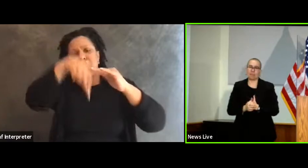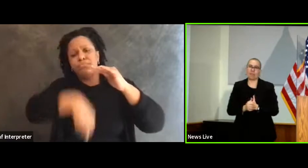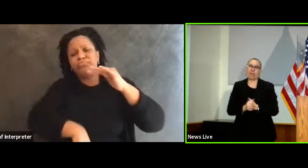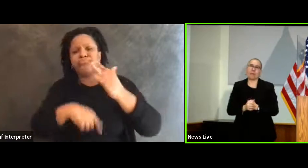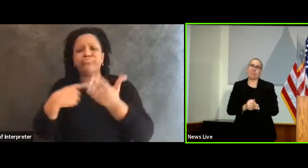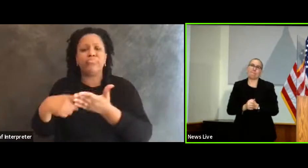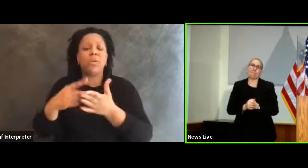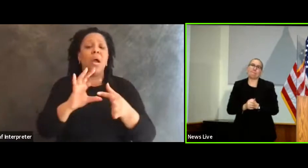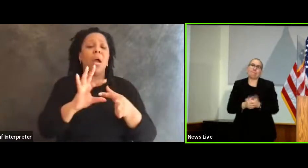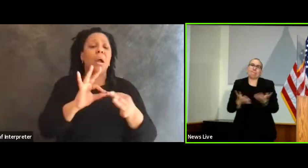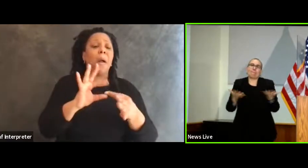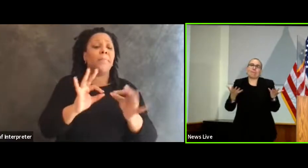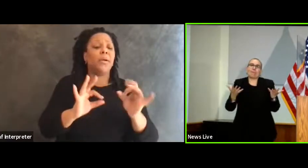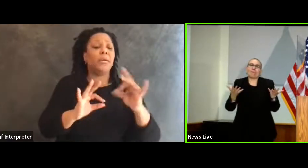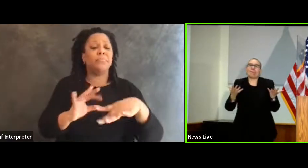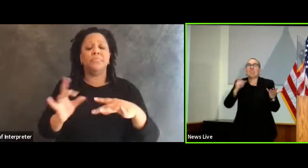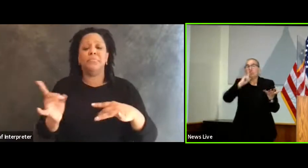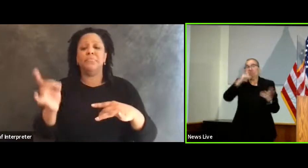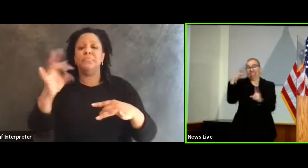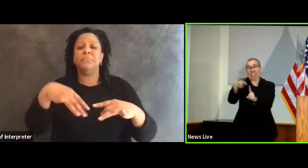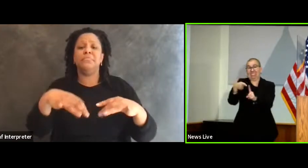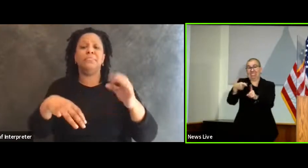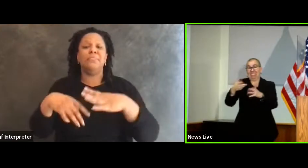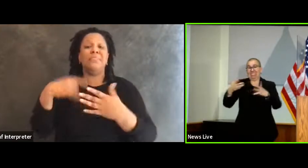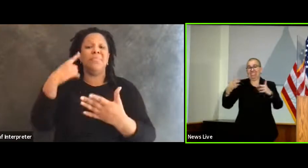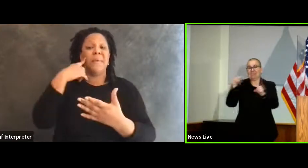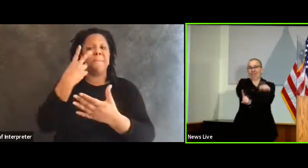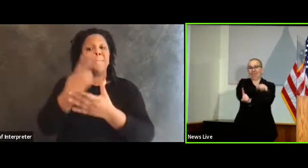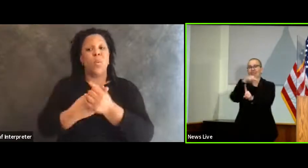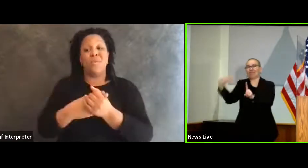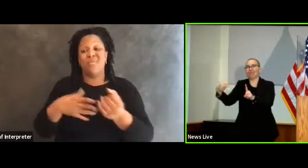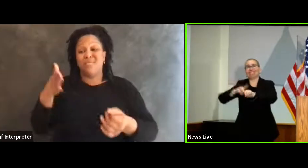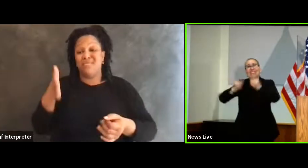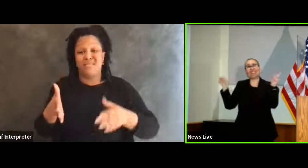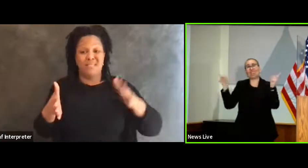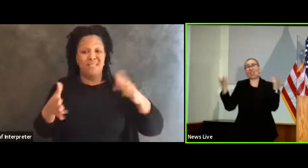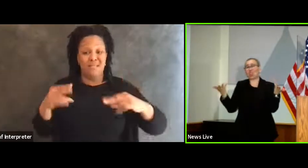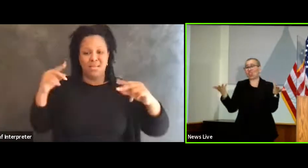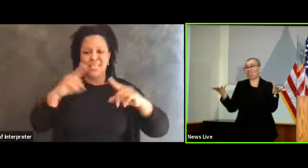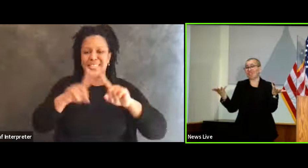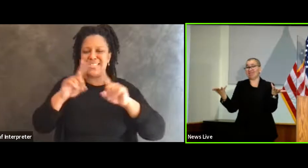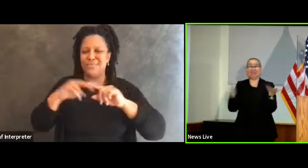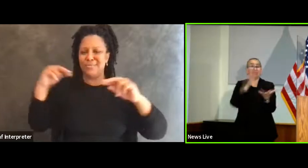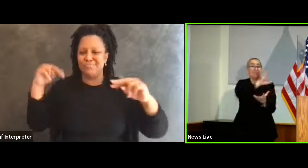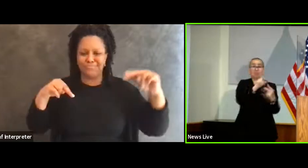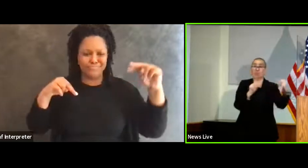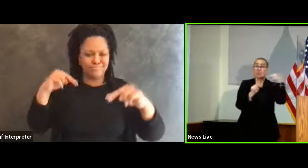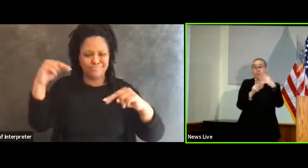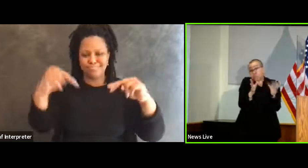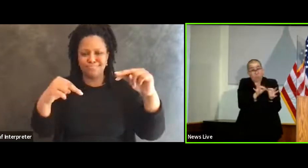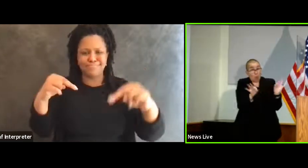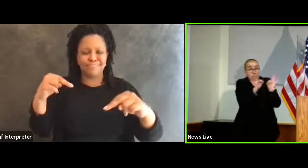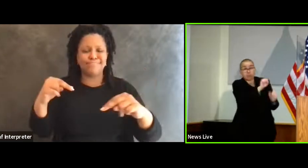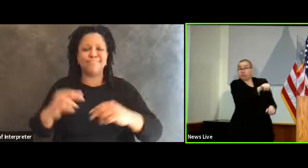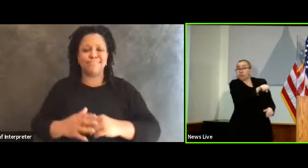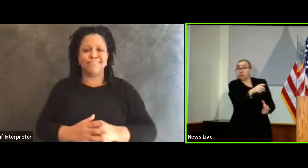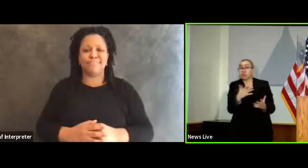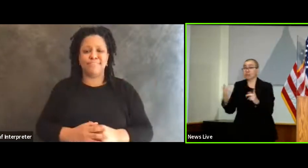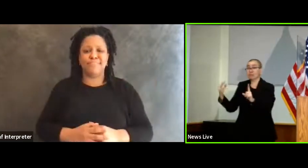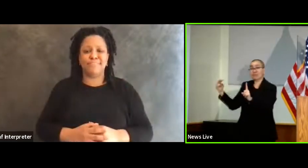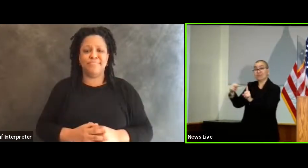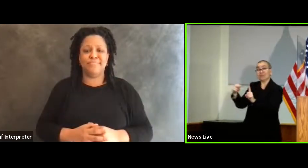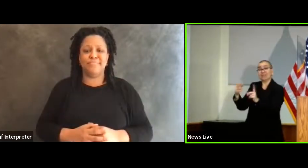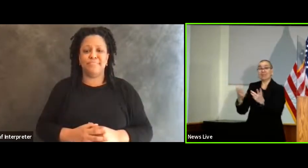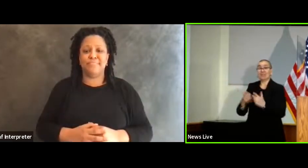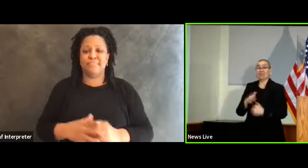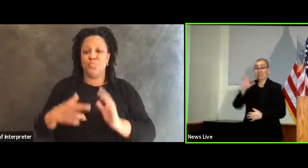I think both sides obviously see this very differently. I mean, I do think that perspective matters. As Representative Miller's talking about, Senator